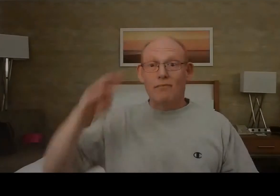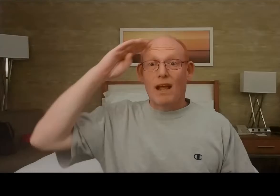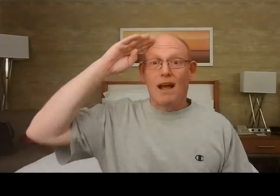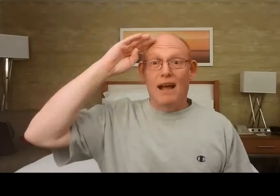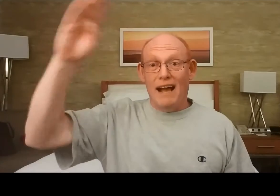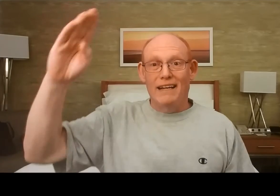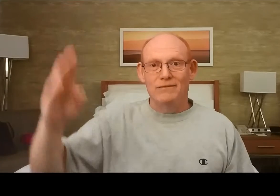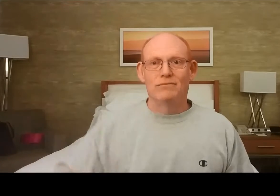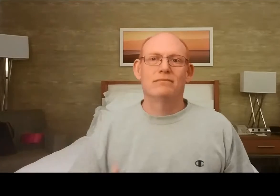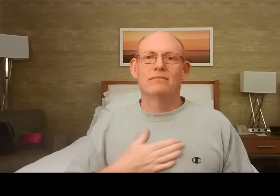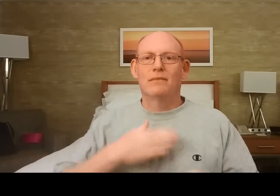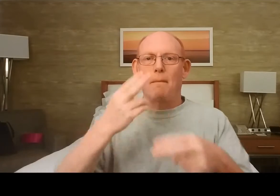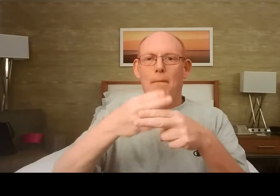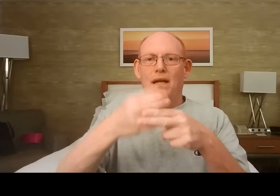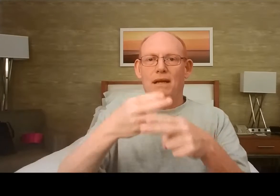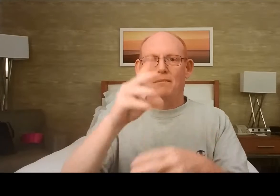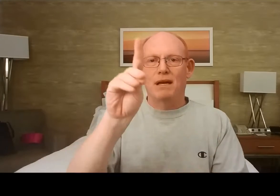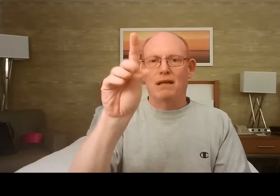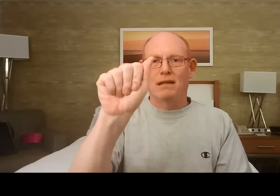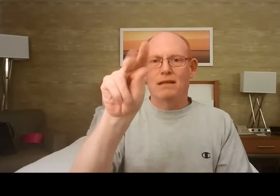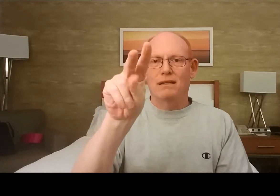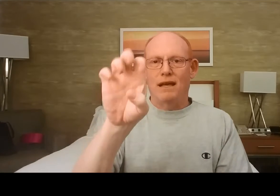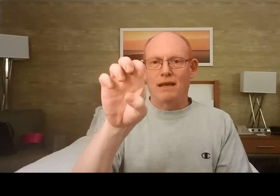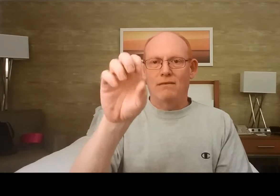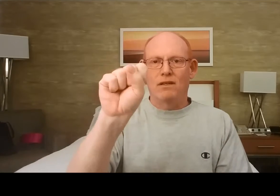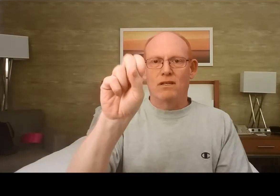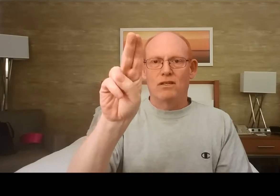Hi, I'm Dave Sutliff-Atias.